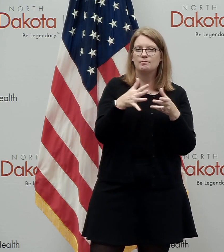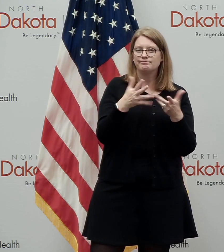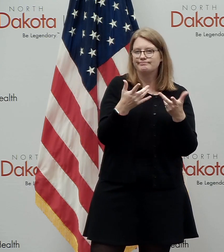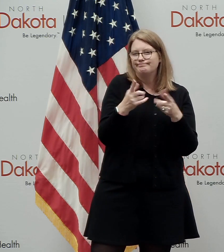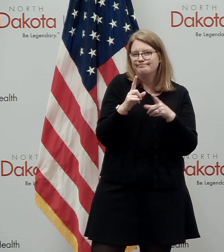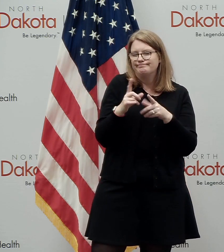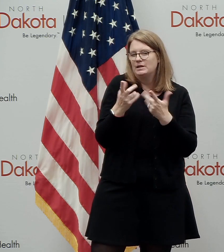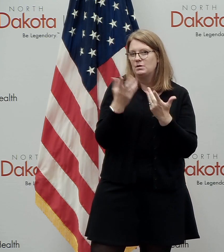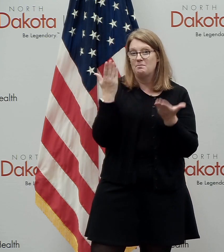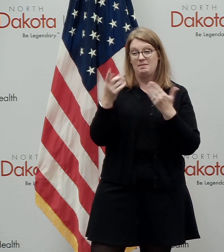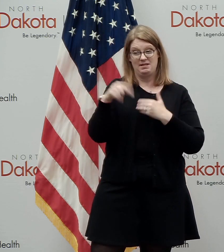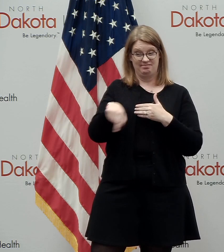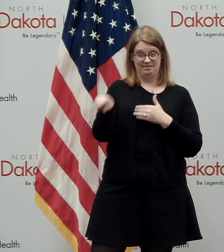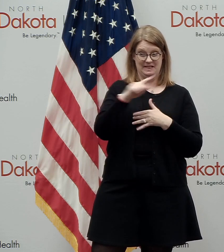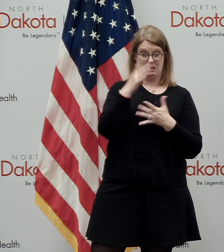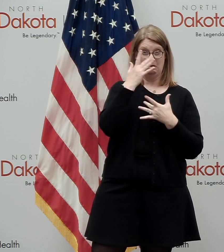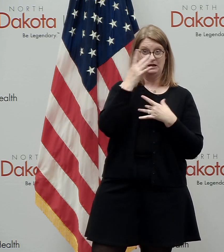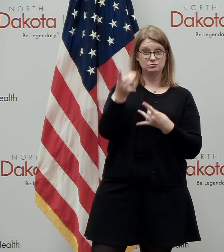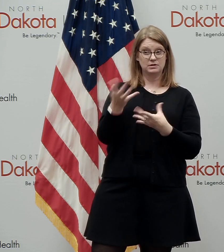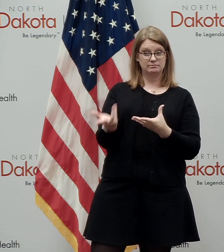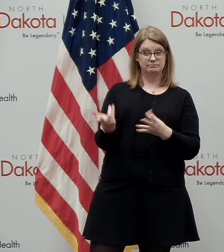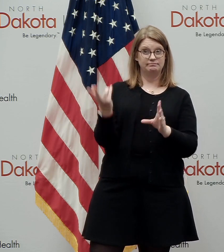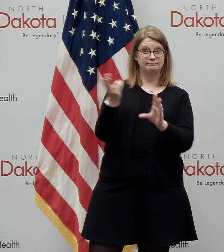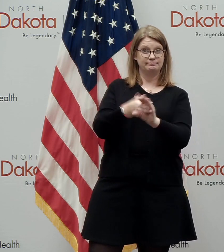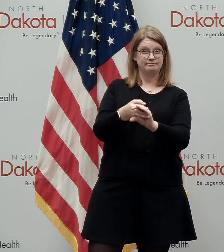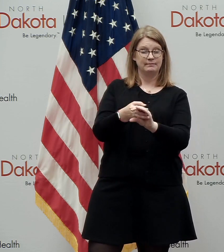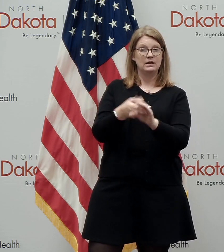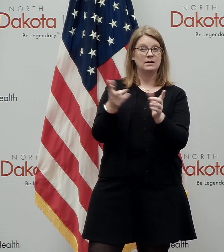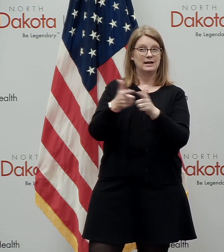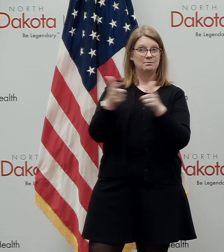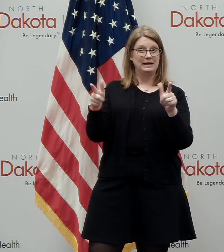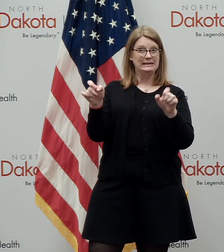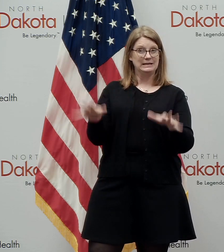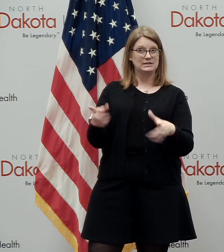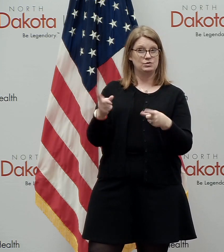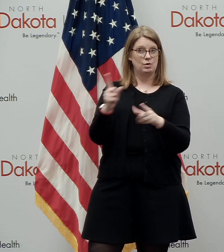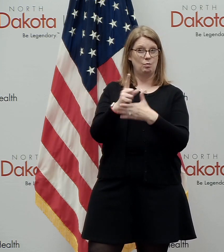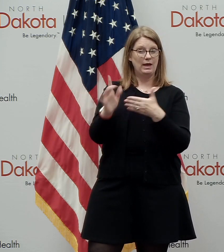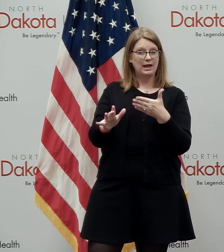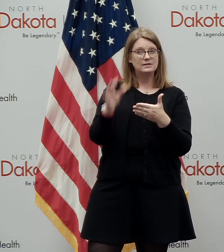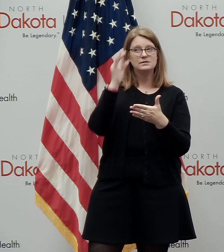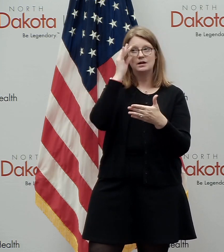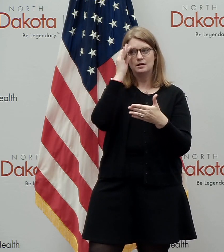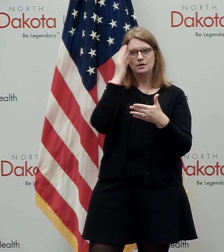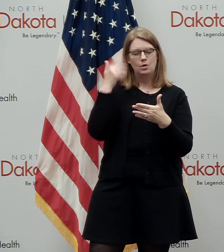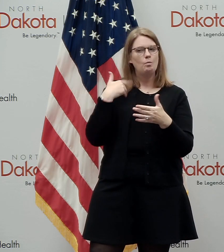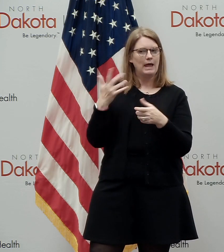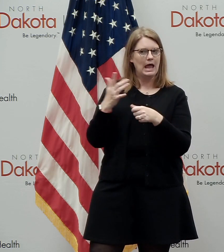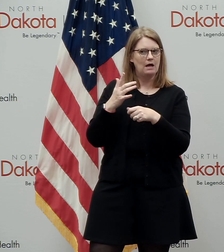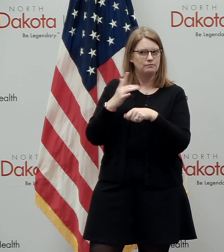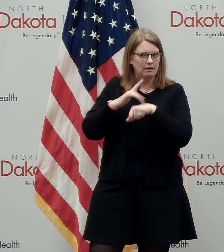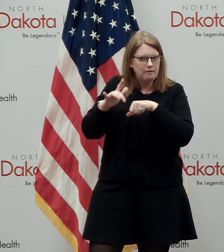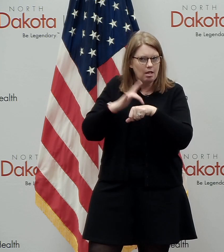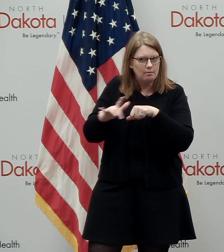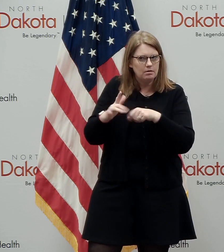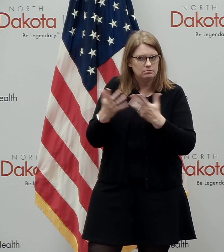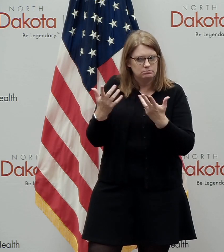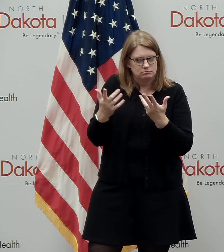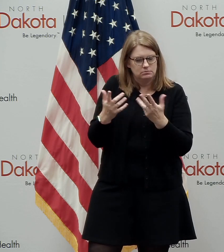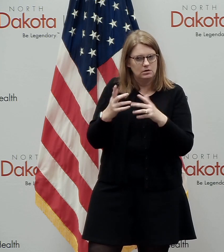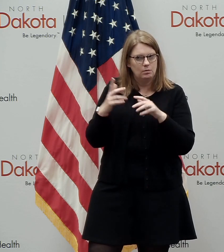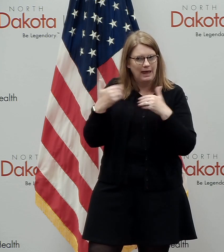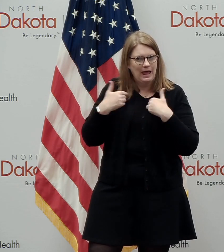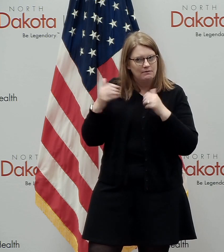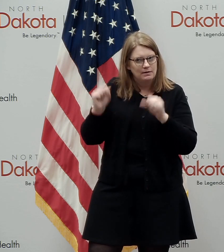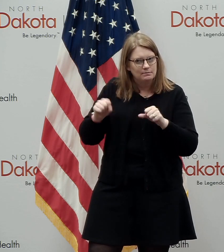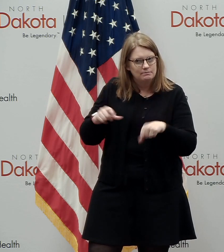that are interested in doing larger scale testing on weekends, we've got available capacity. We can partner with you.